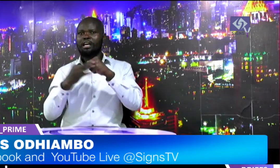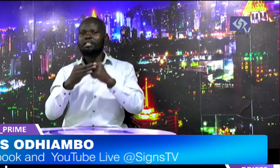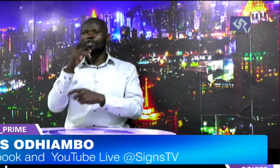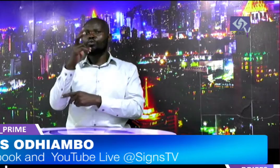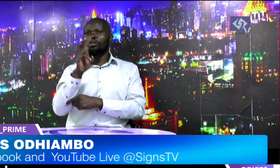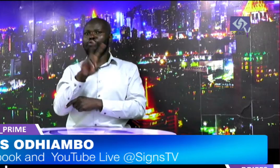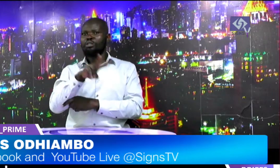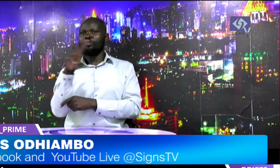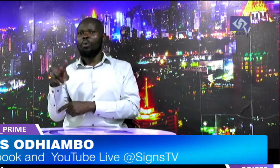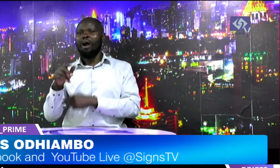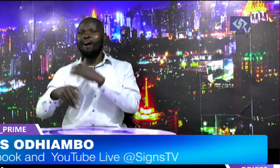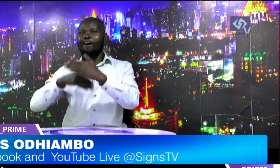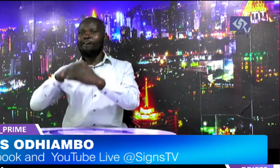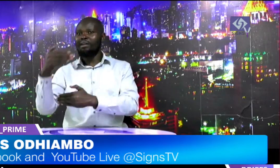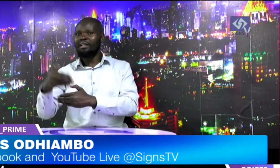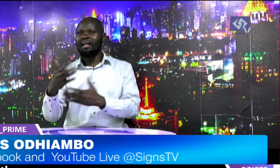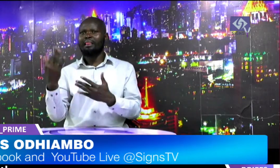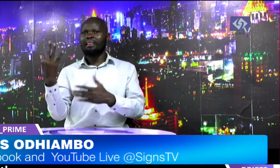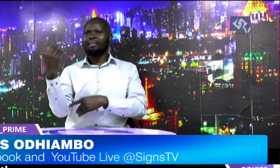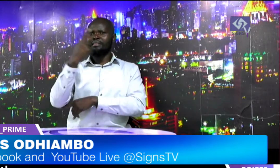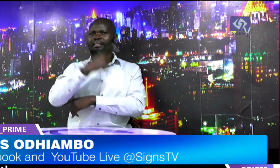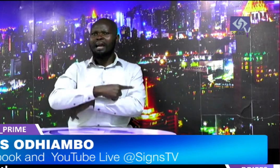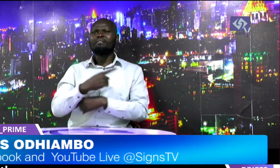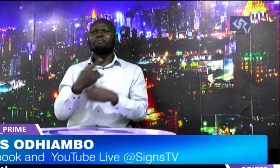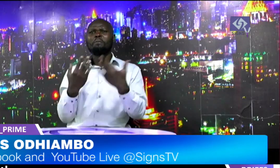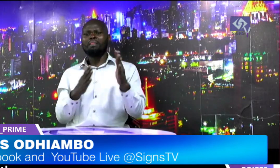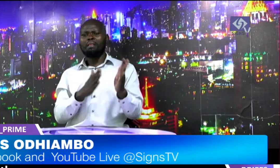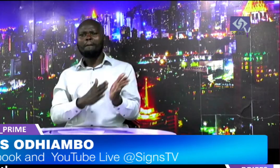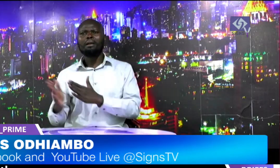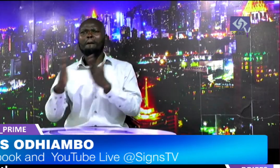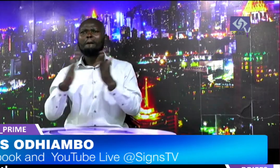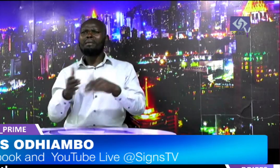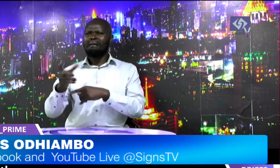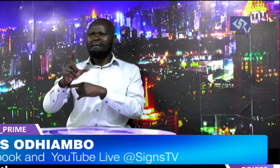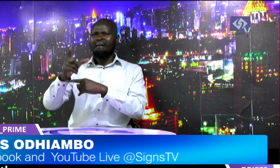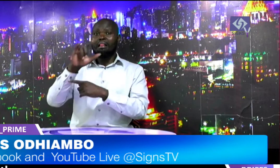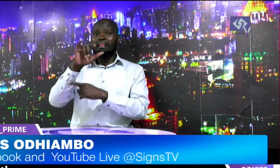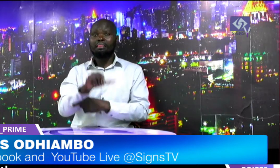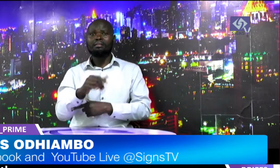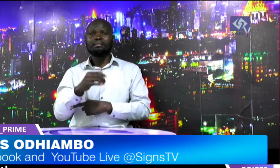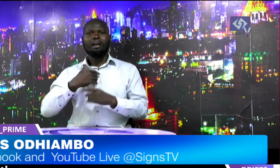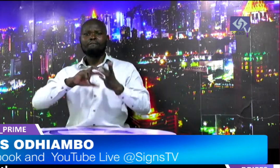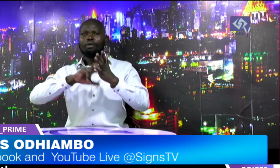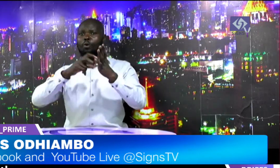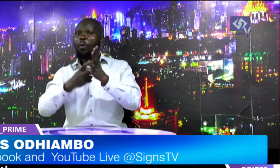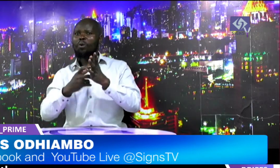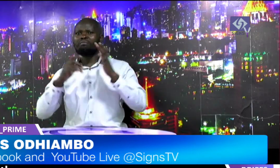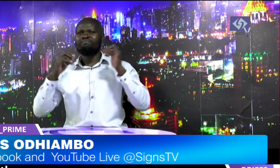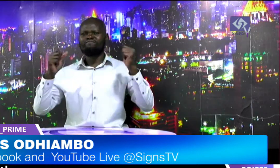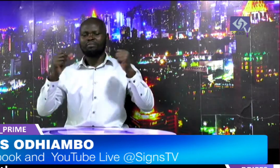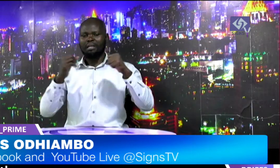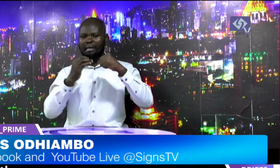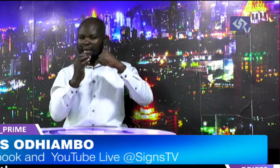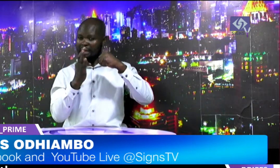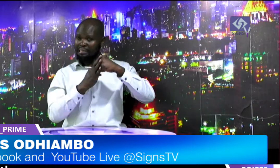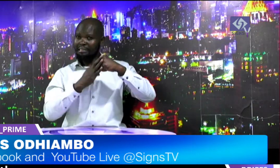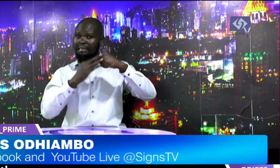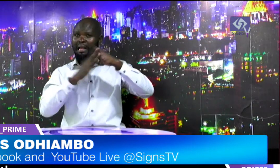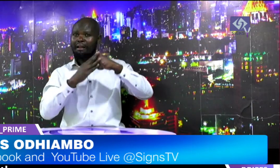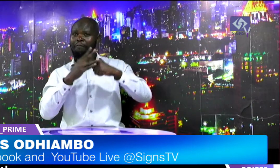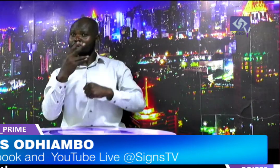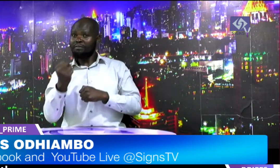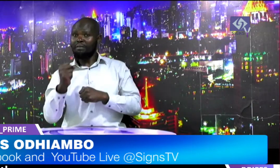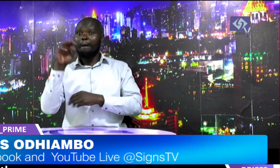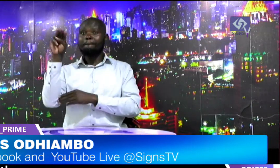on 27 August 2022 after nearly 3 decades of planning, adding that the contractor was